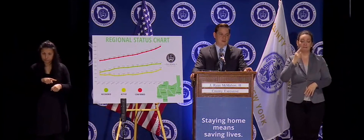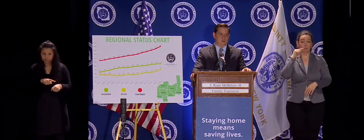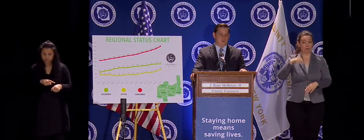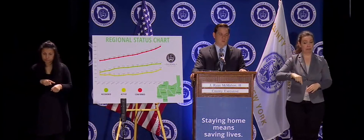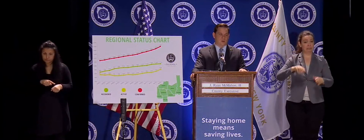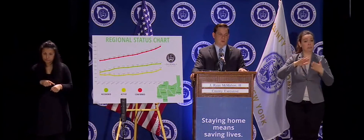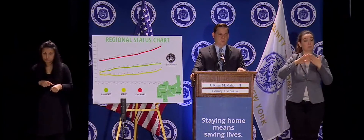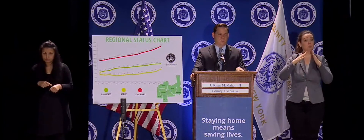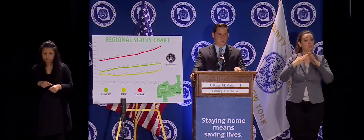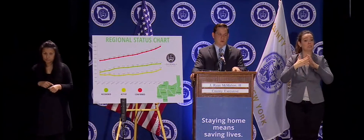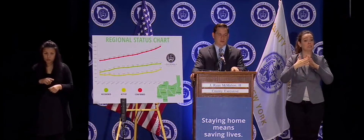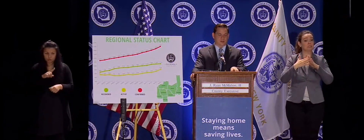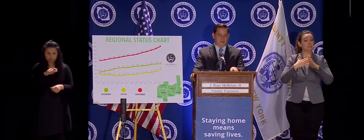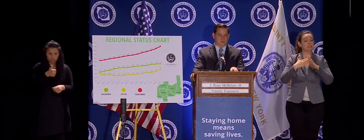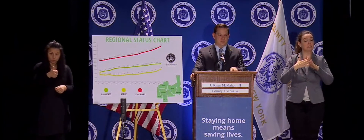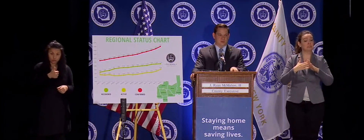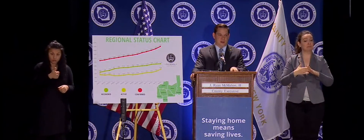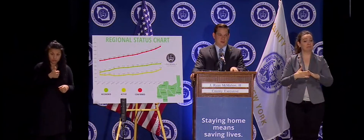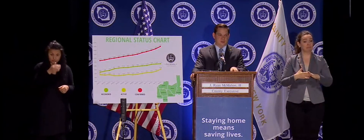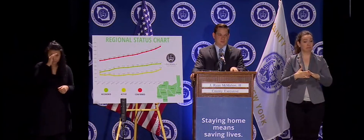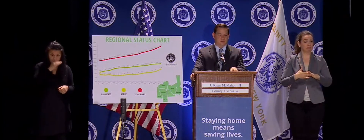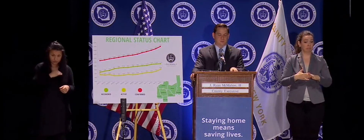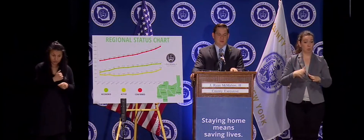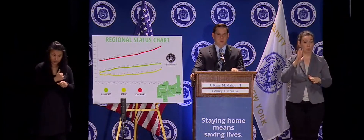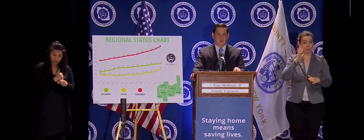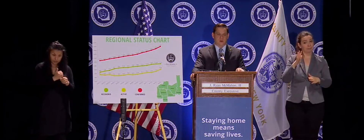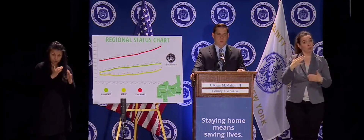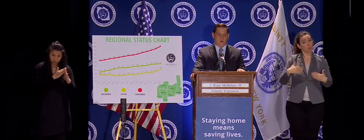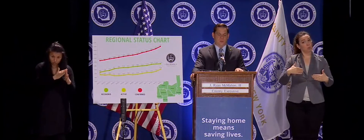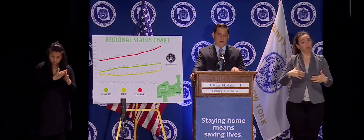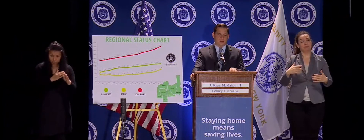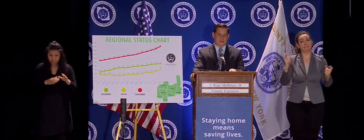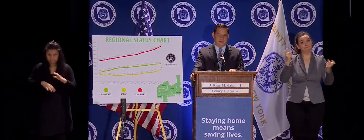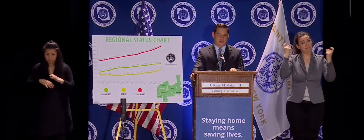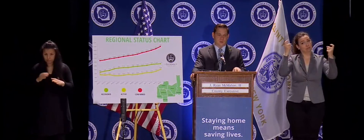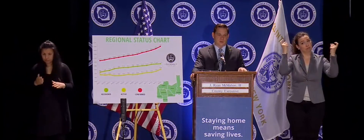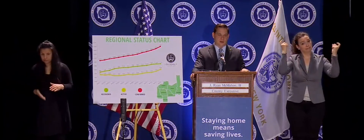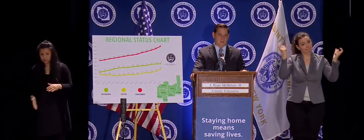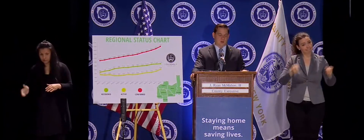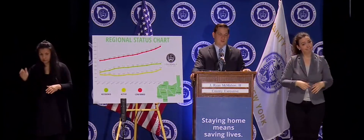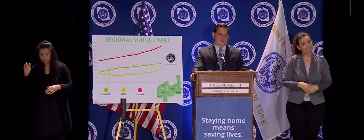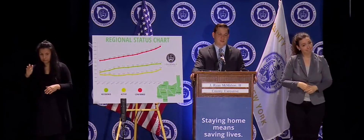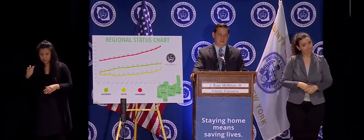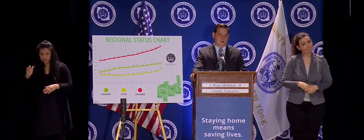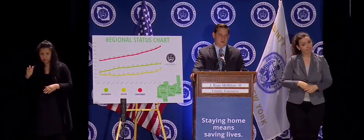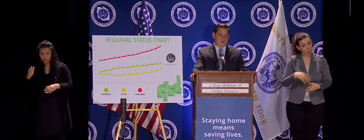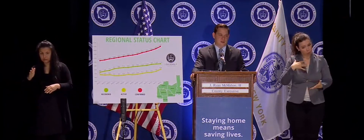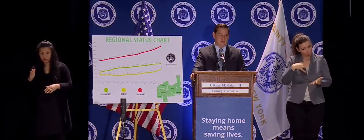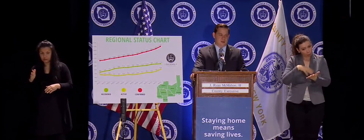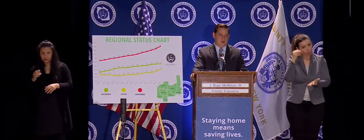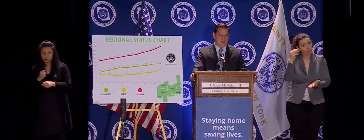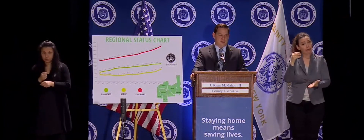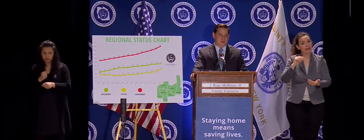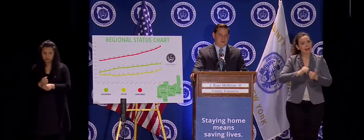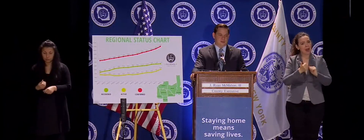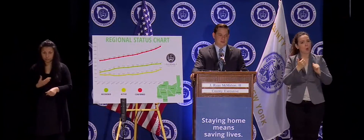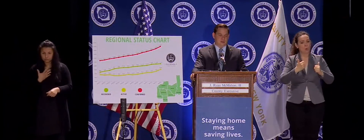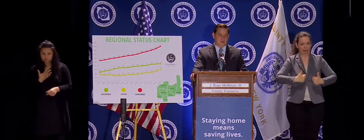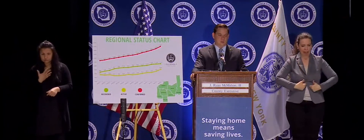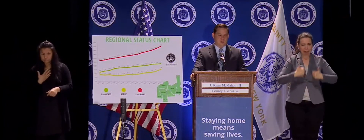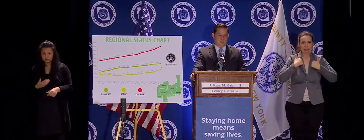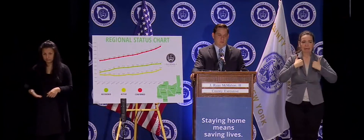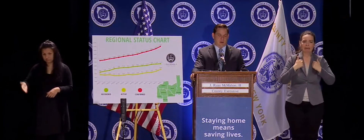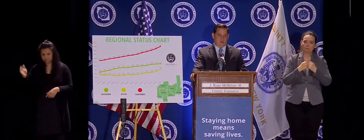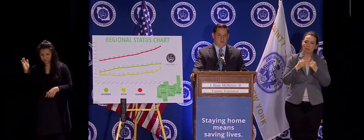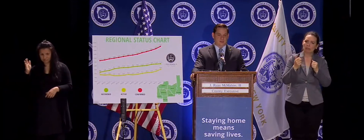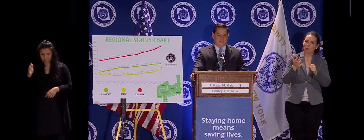that we're learning to live with the virus. We know more about it today than we did on March 16th.